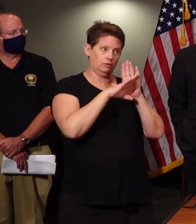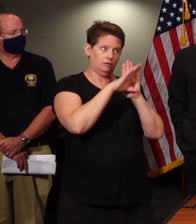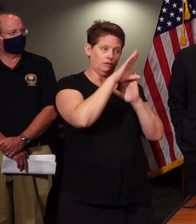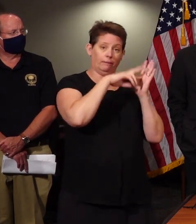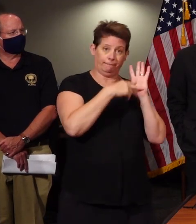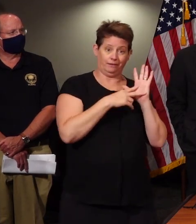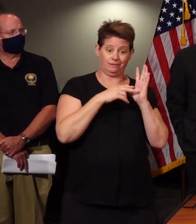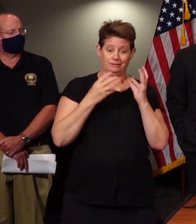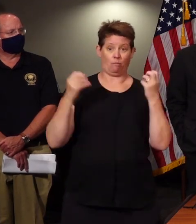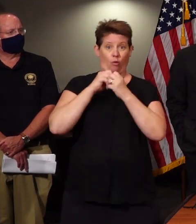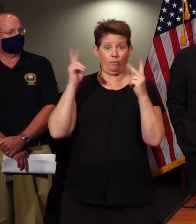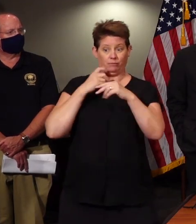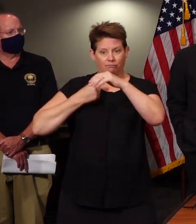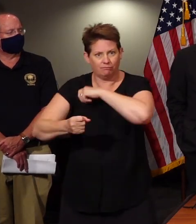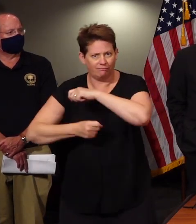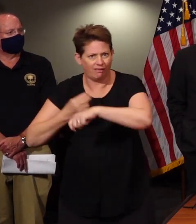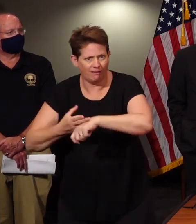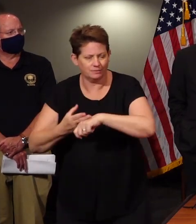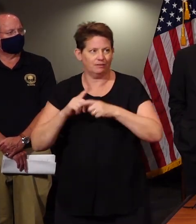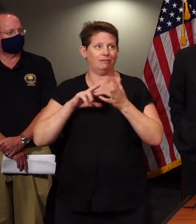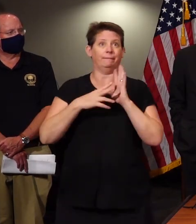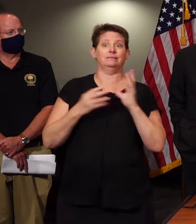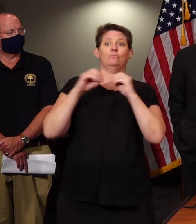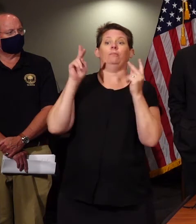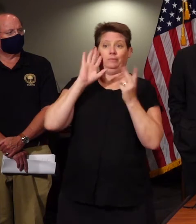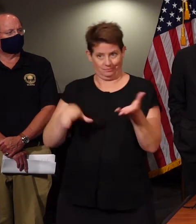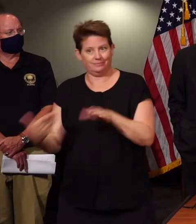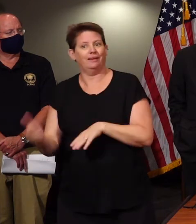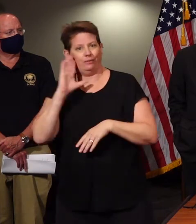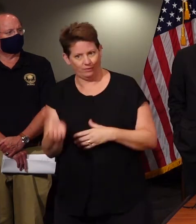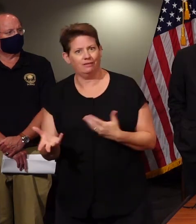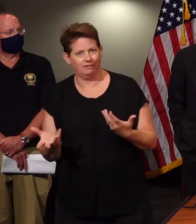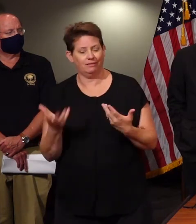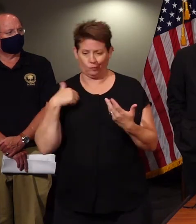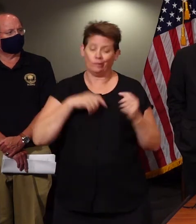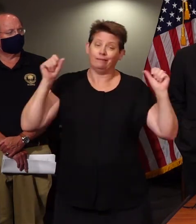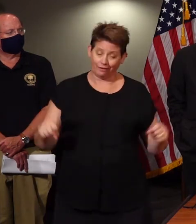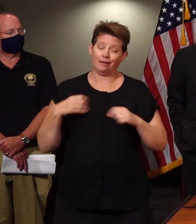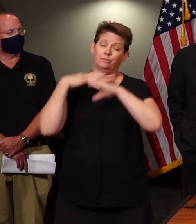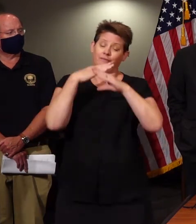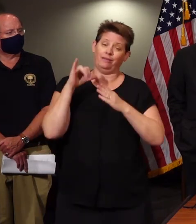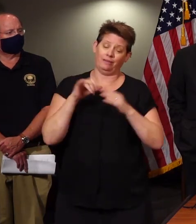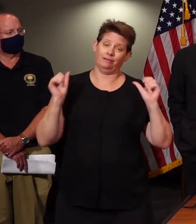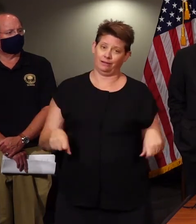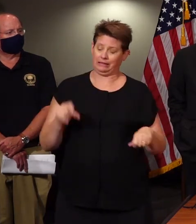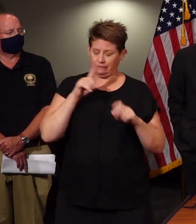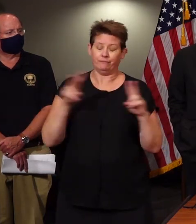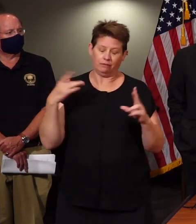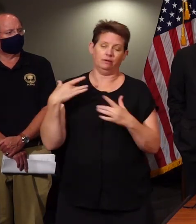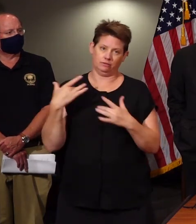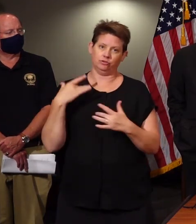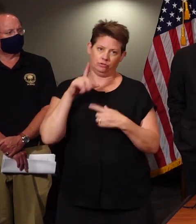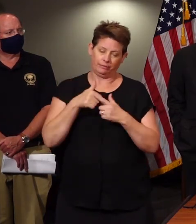hospitalizations will increase and that deaths will increase, and those can be preventable. So yes, I'm very concerned about each and every death that's